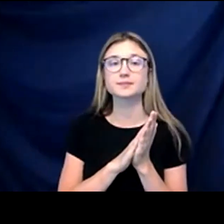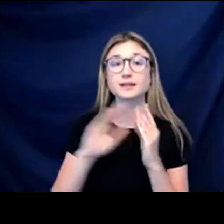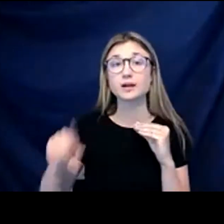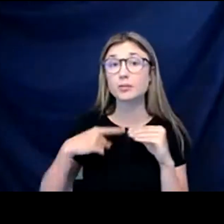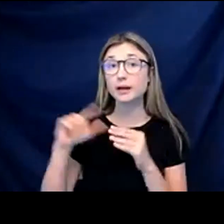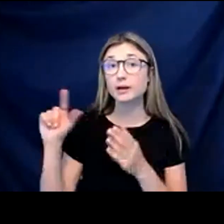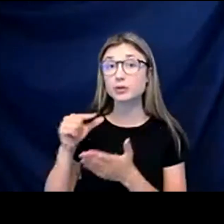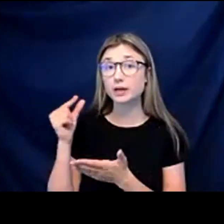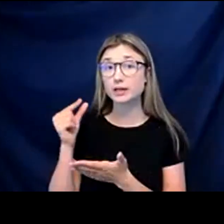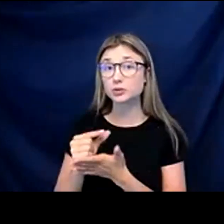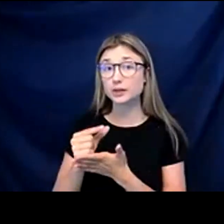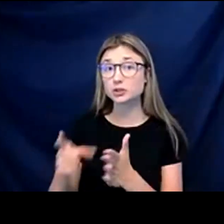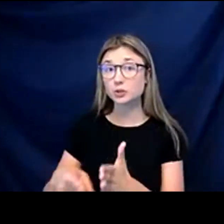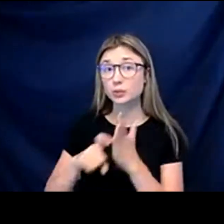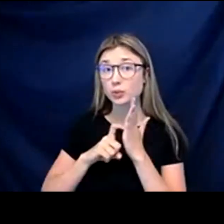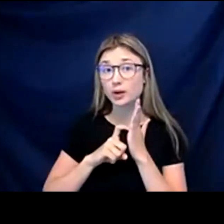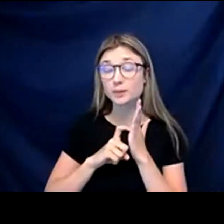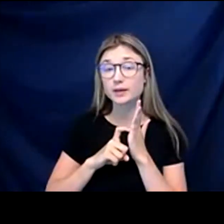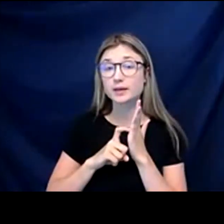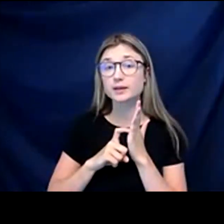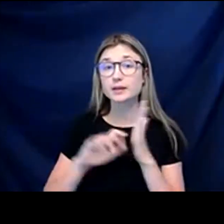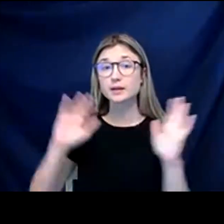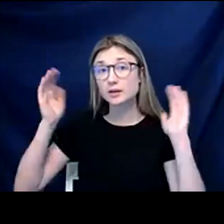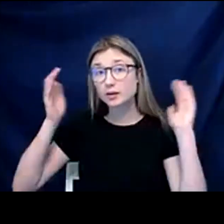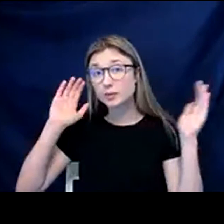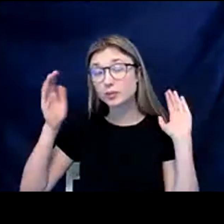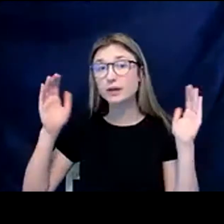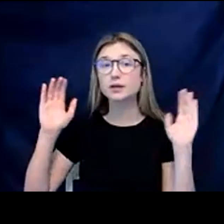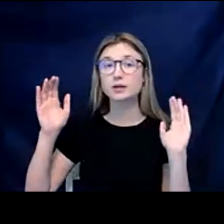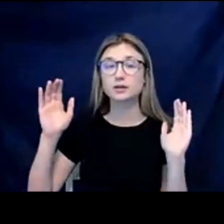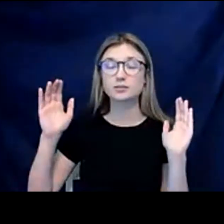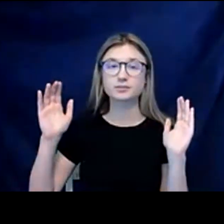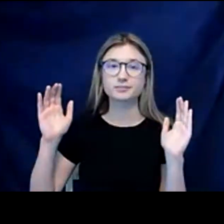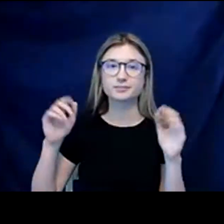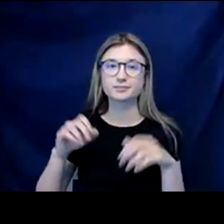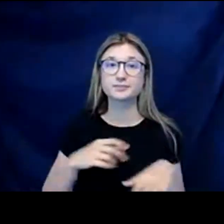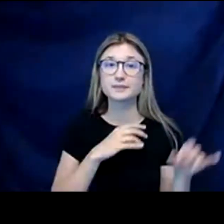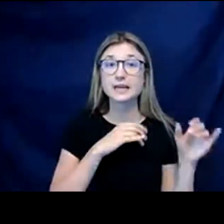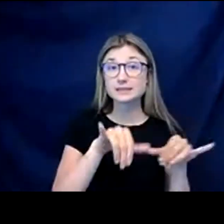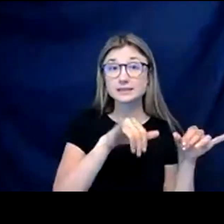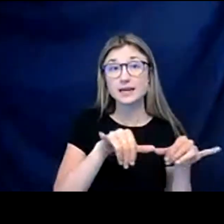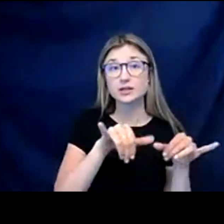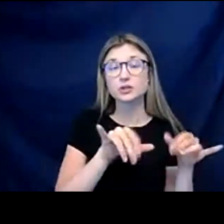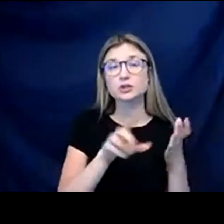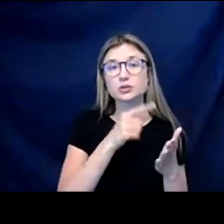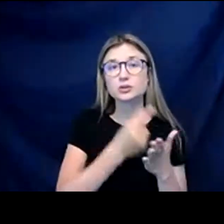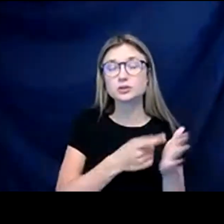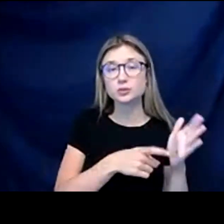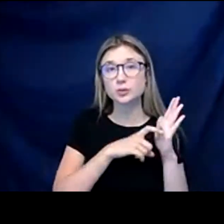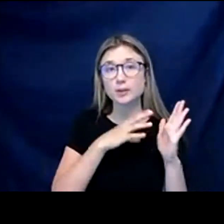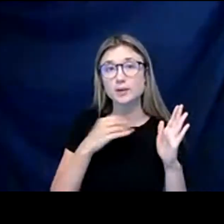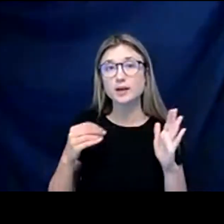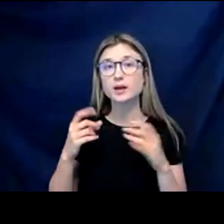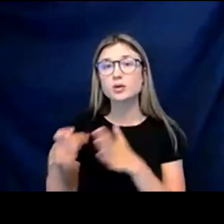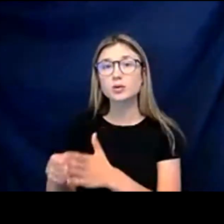graduation requirements, the comparison between the standard graduation requirements and the requirements of